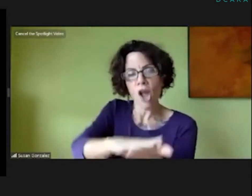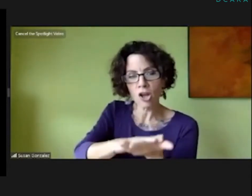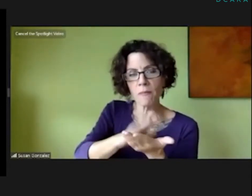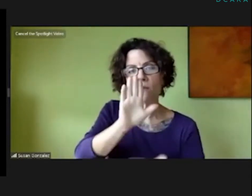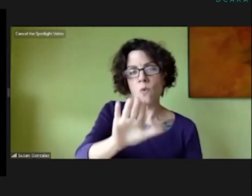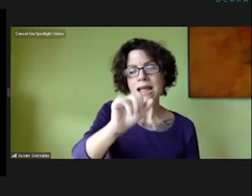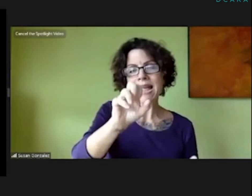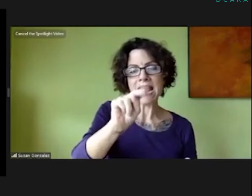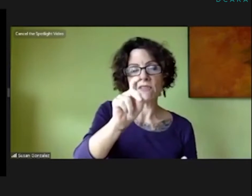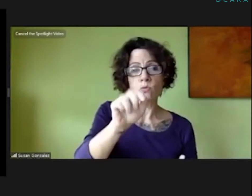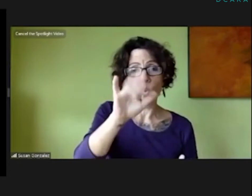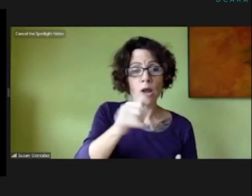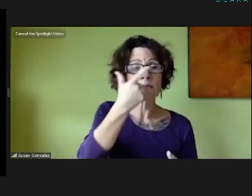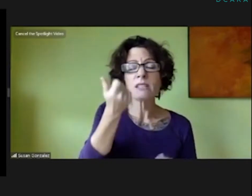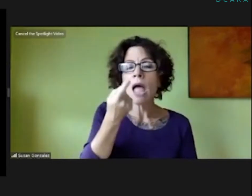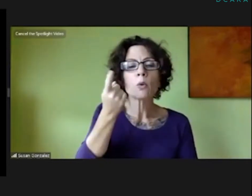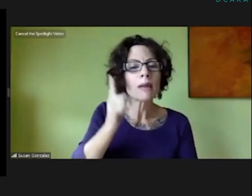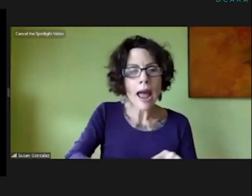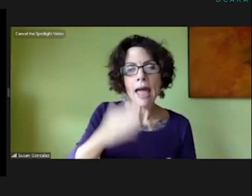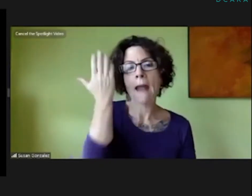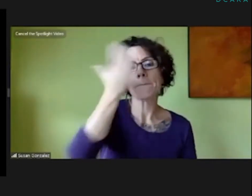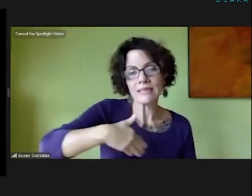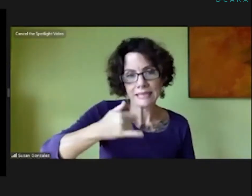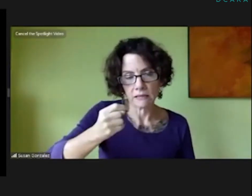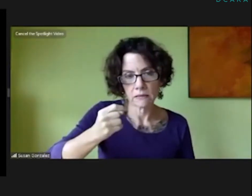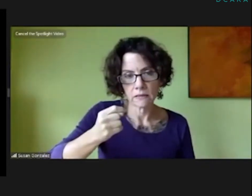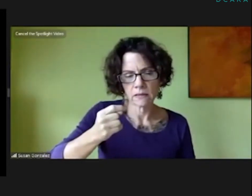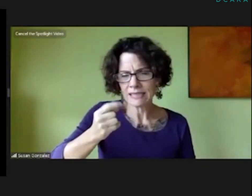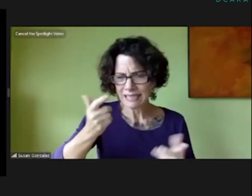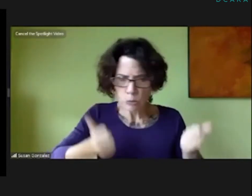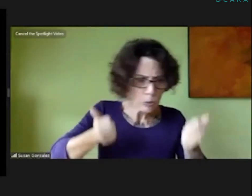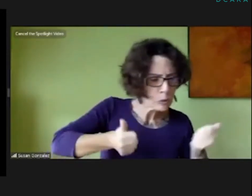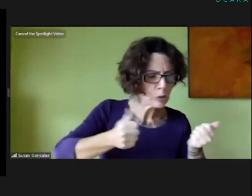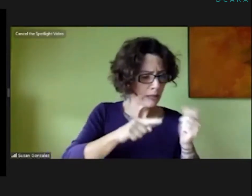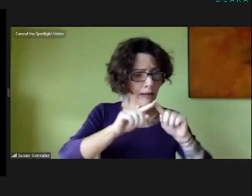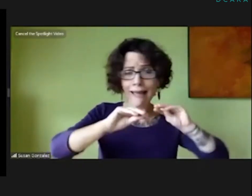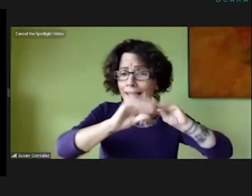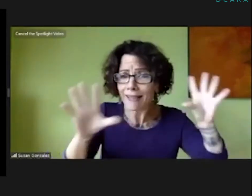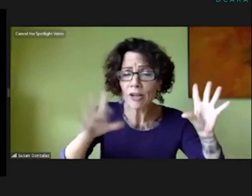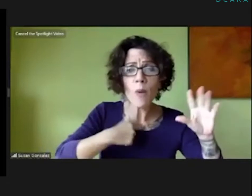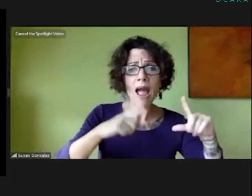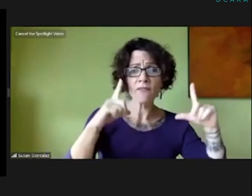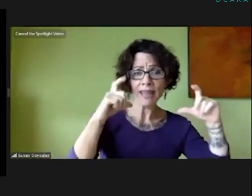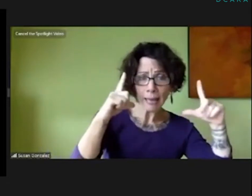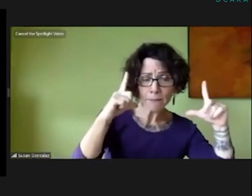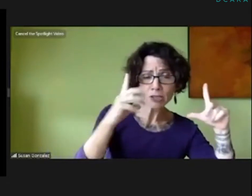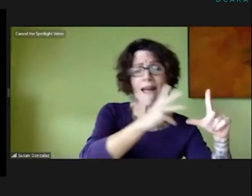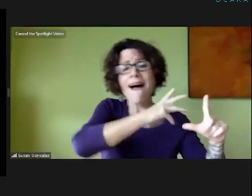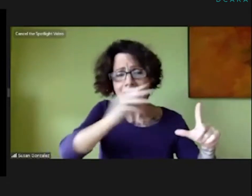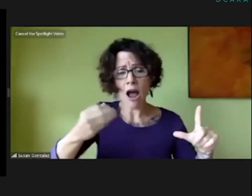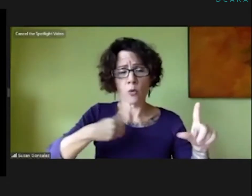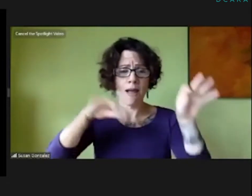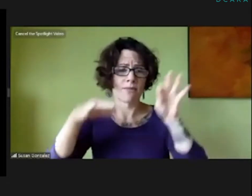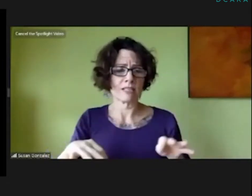next piece, doing the same thing, photograph and a description. This is an awesome way to document and inventory your art